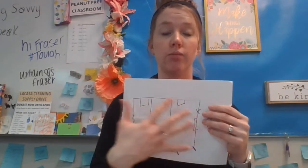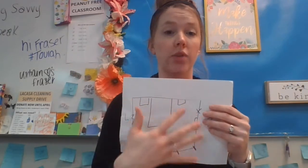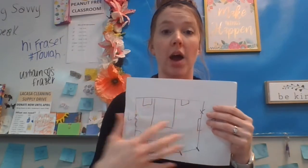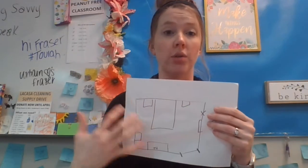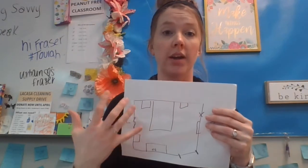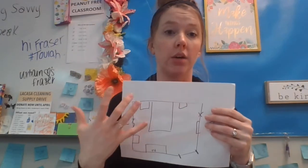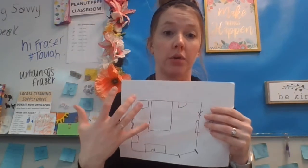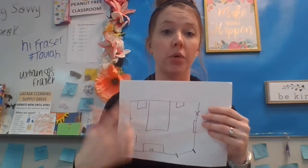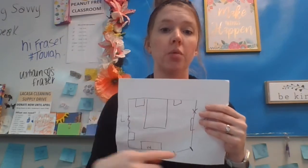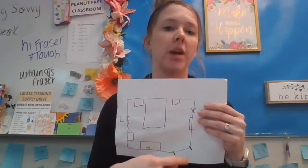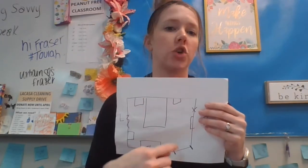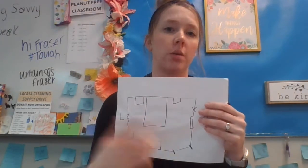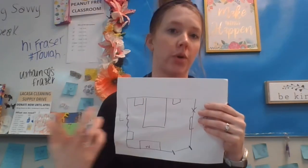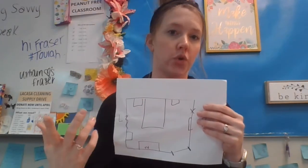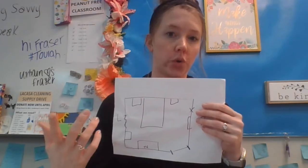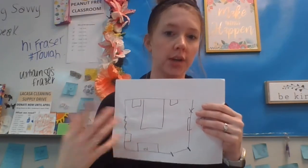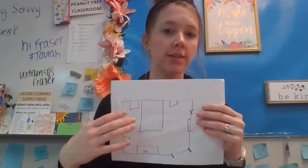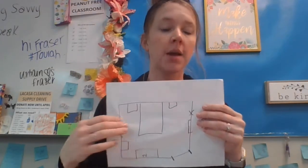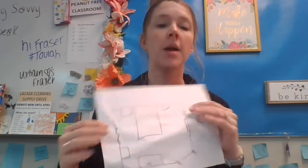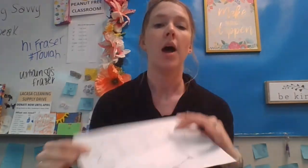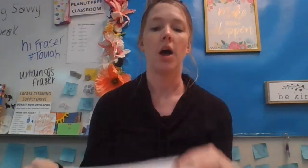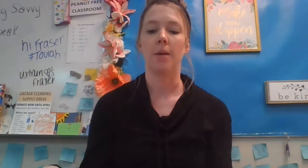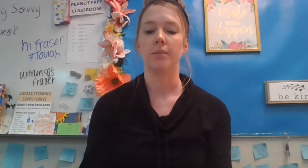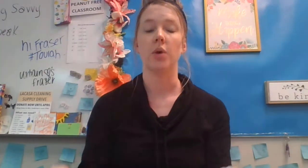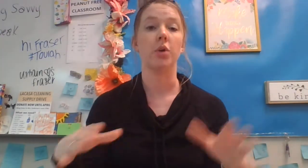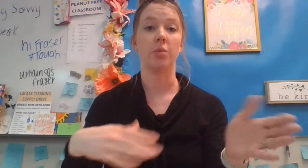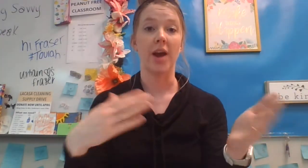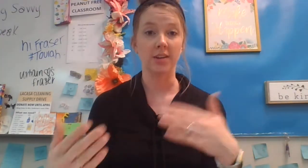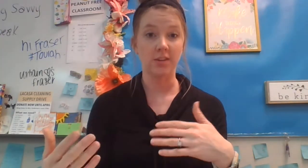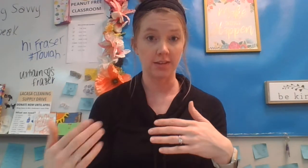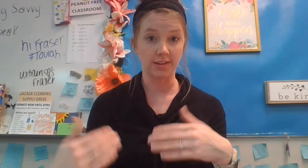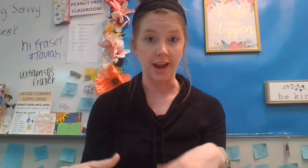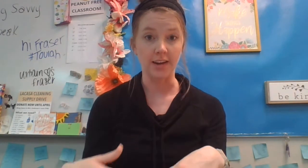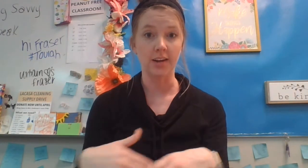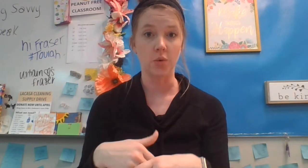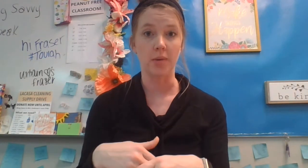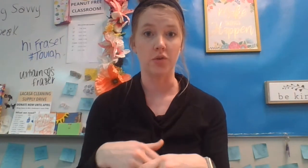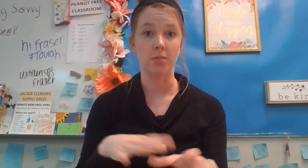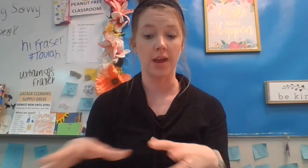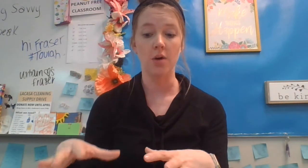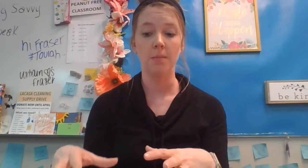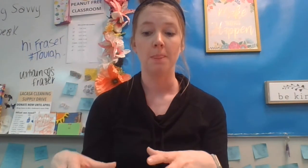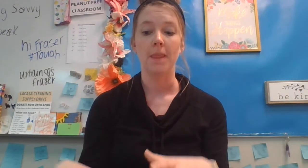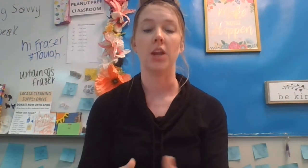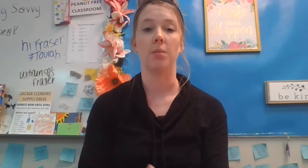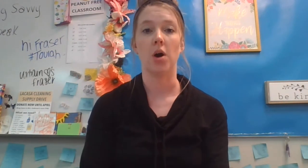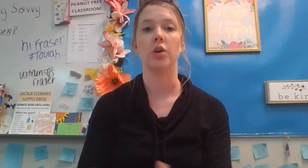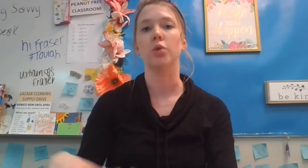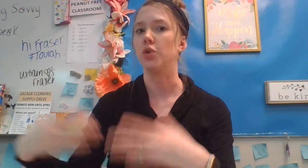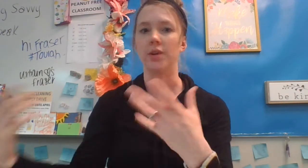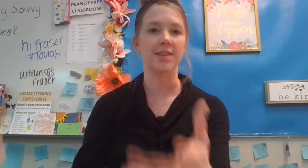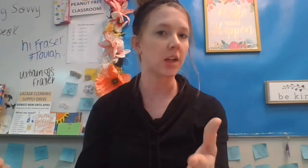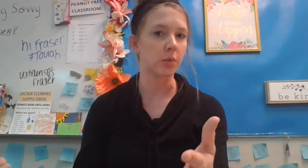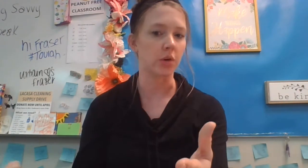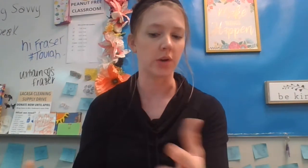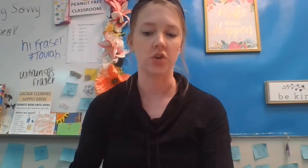the outline of your room, and show them where the door is. So I want you to practice signing your bedroom layout, and your partner will do exactly what you guys